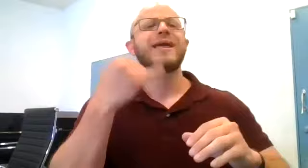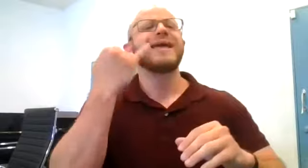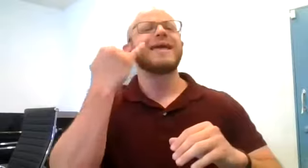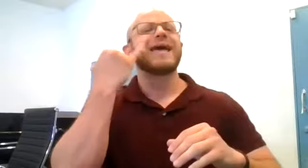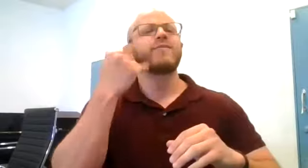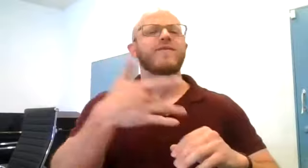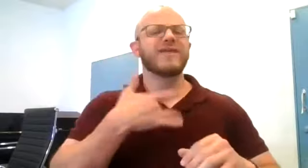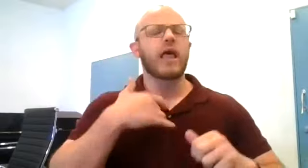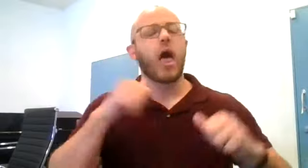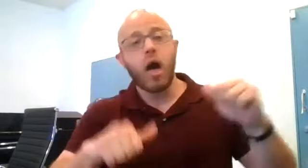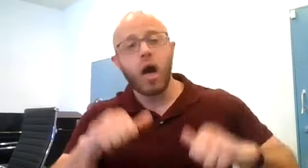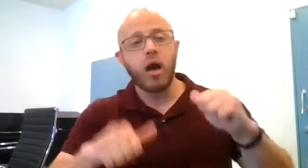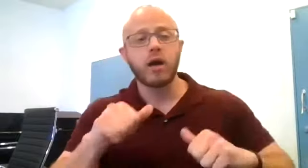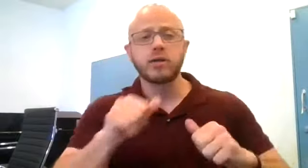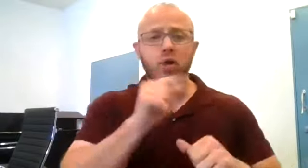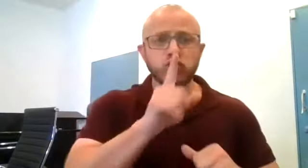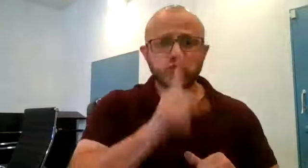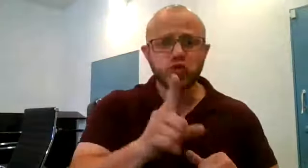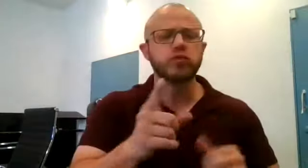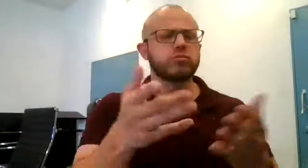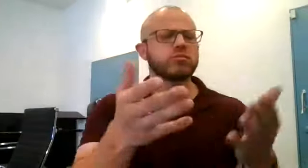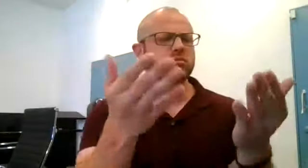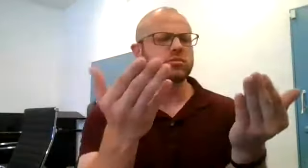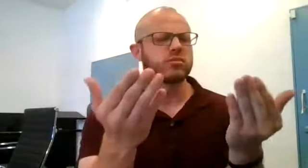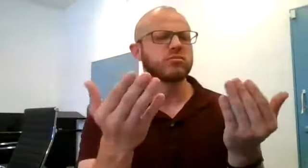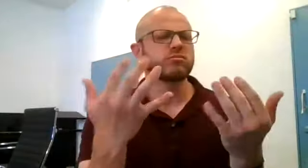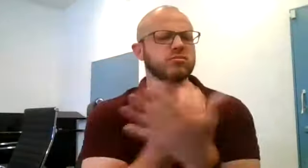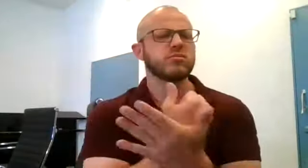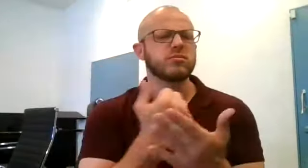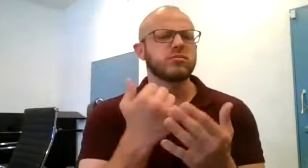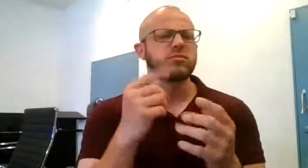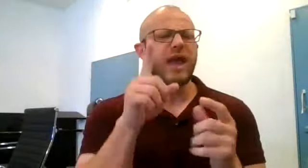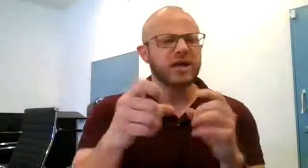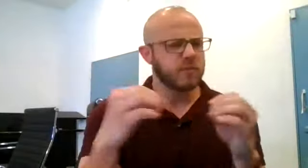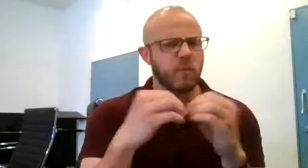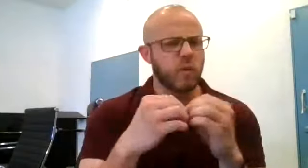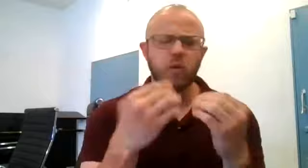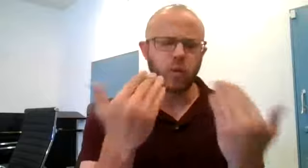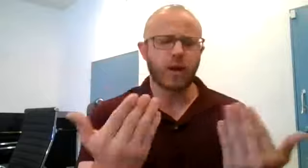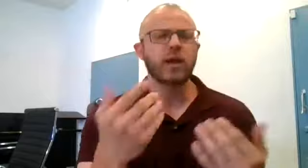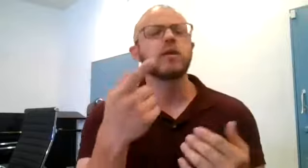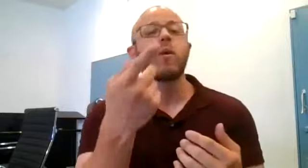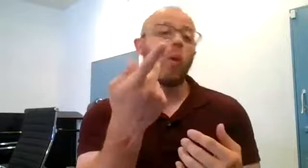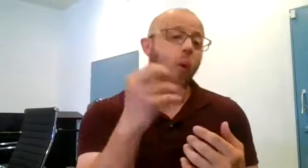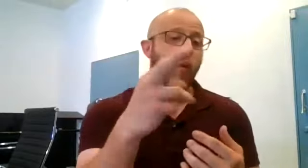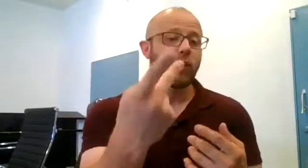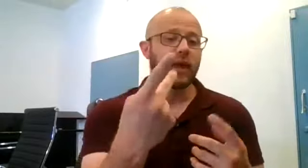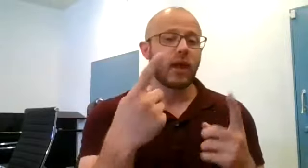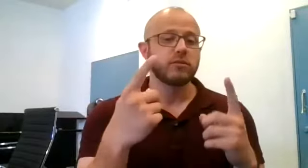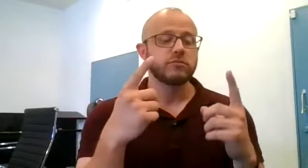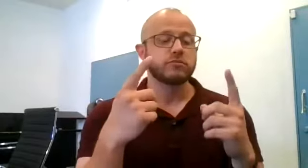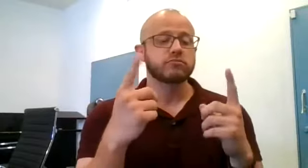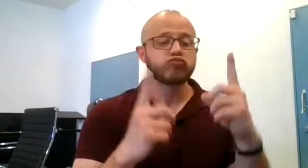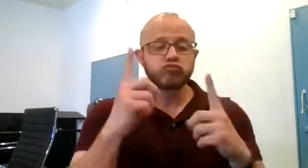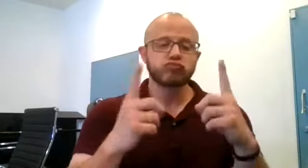Okay. If you feel like it's not really clear, you're not sure, just go ahead and ask more questions. Or we